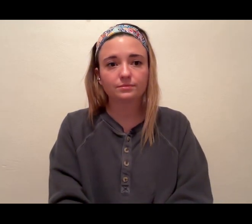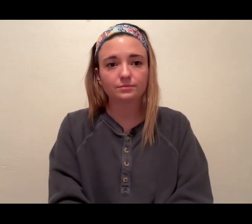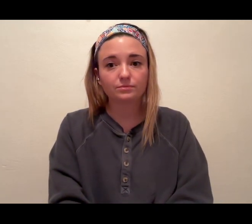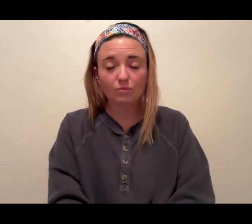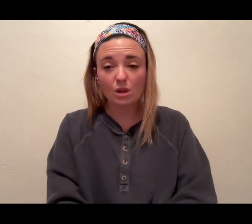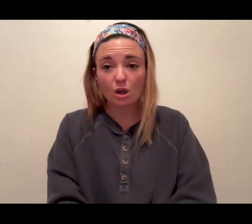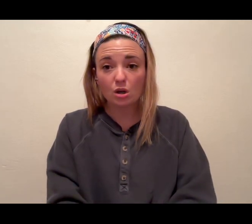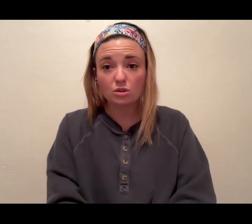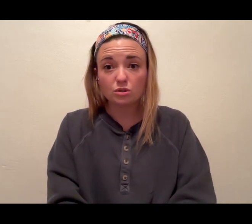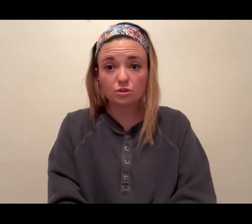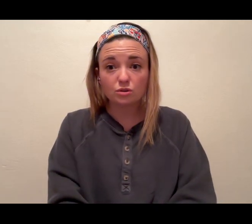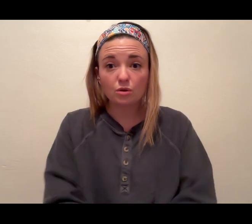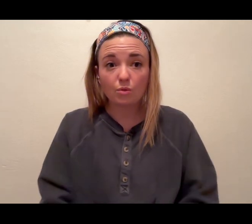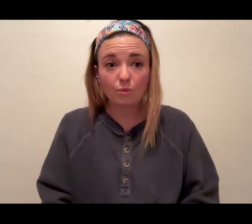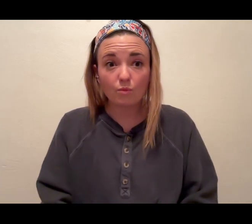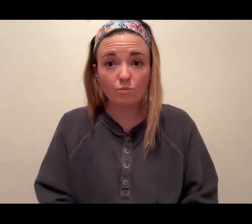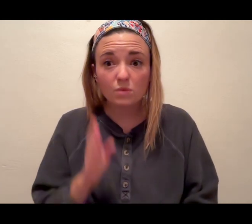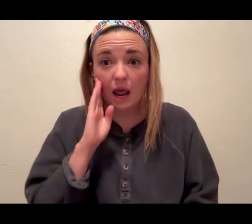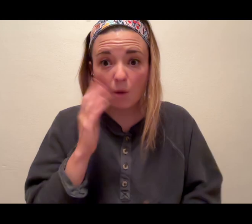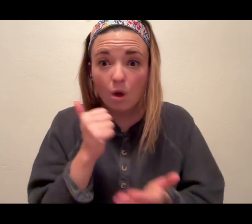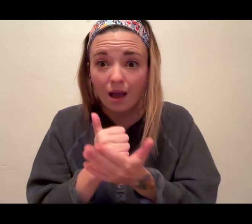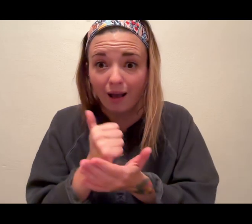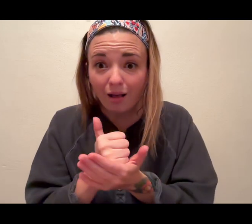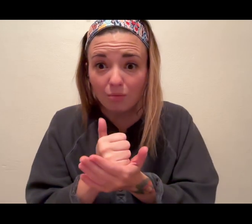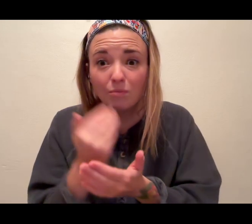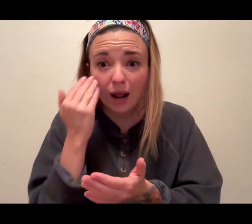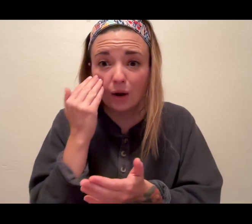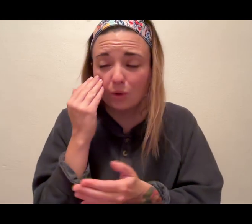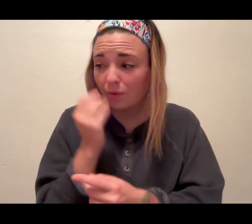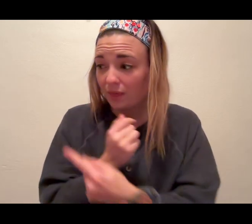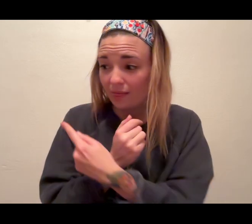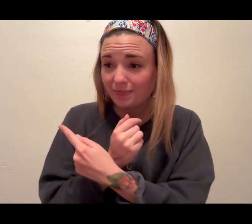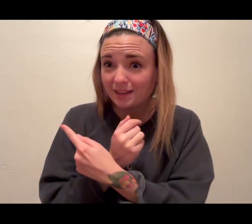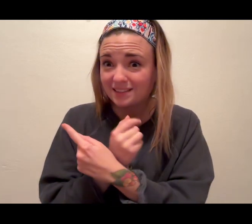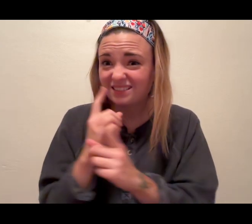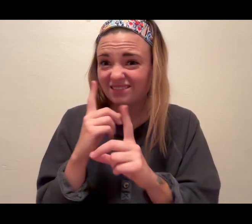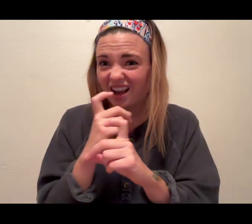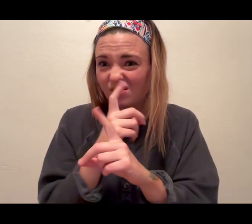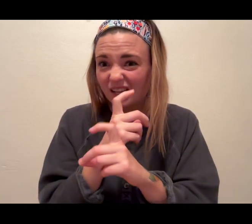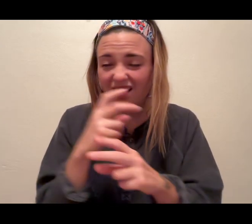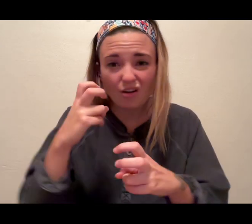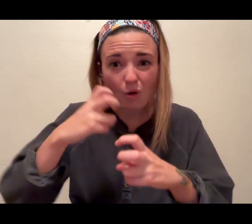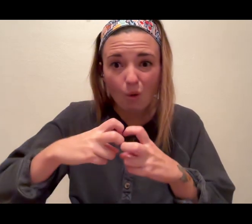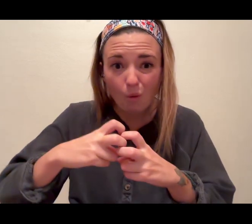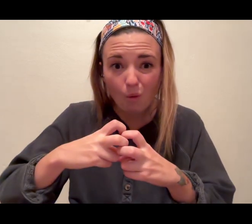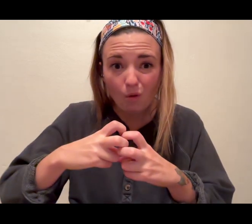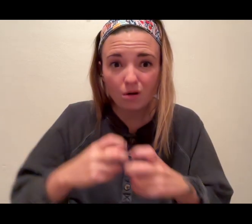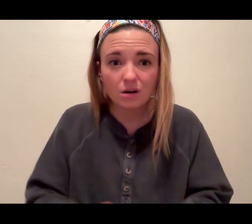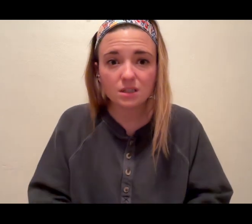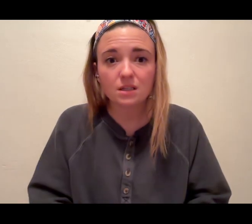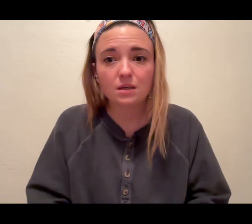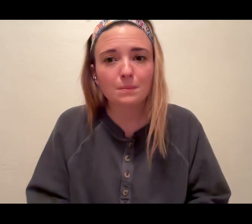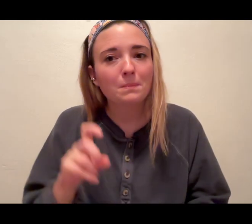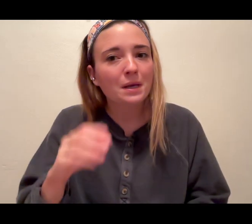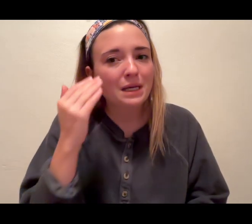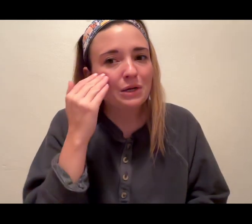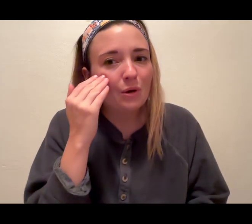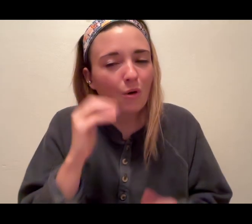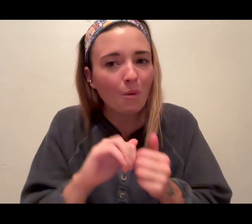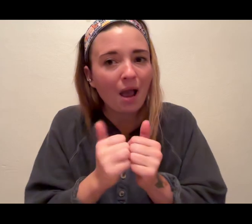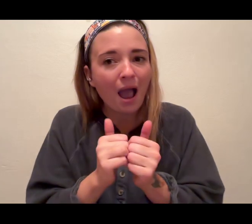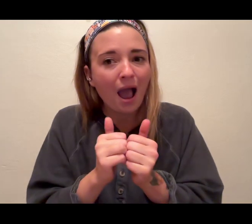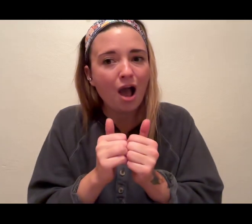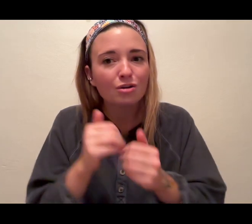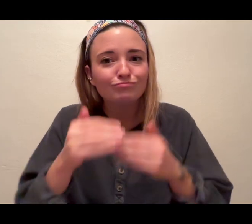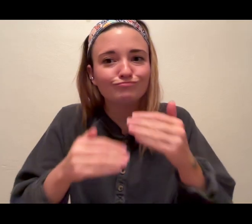along. And I'll help you with it if you get stuck. That's not a big deal because we have looked at this before, but it's something that's a